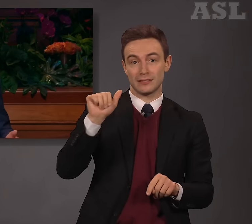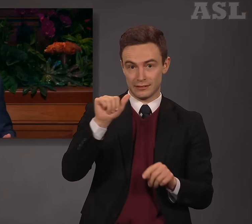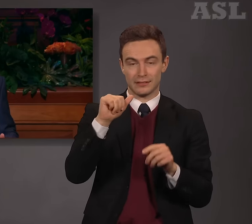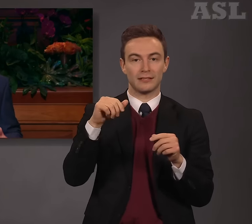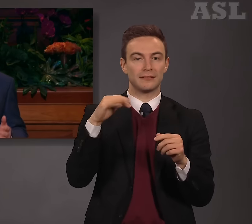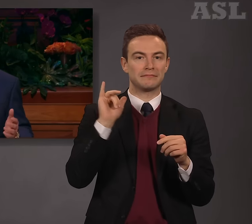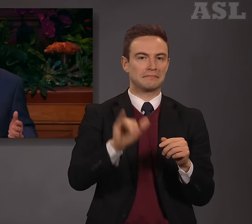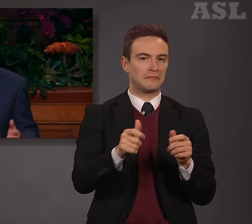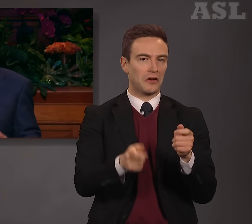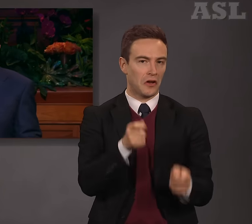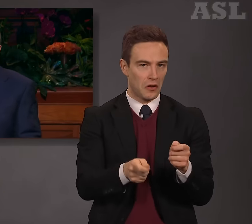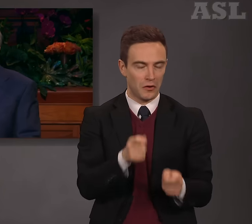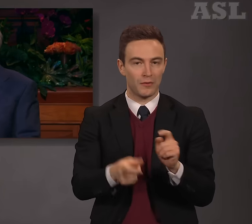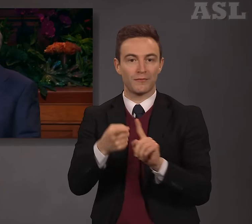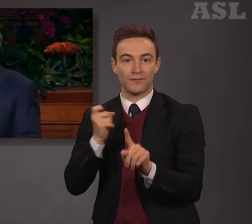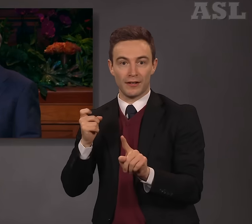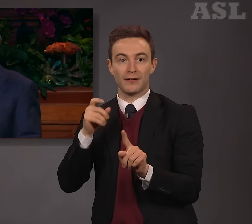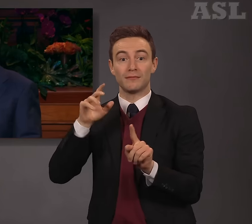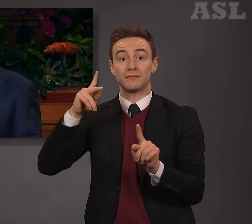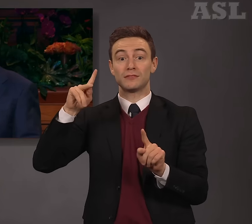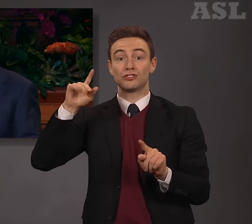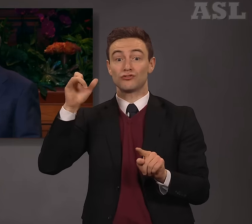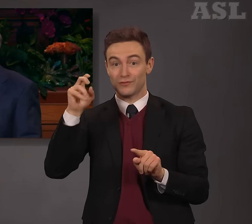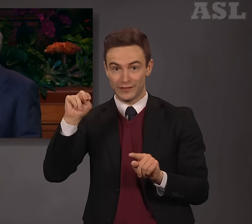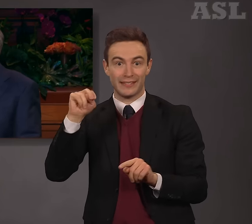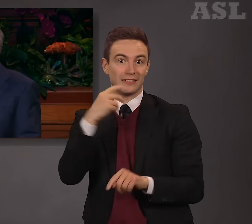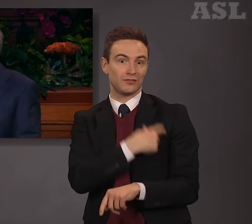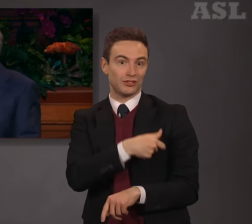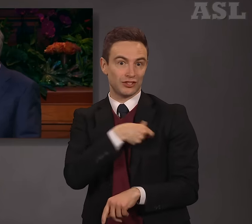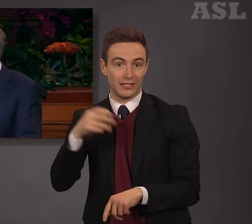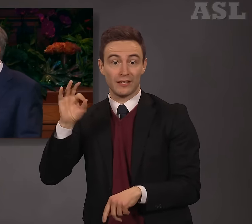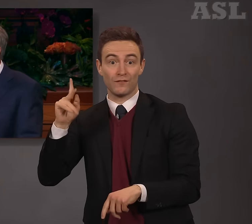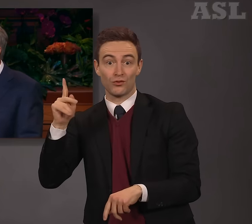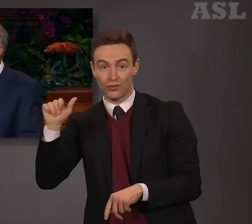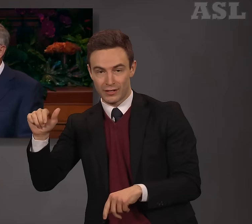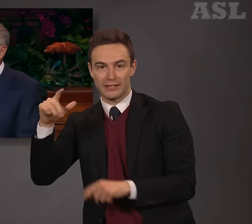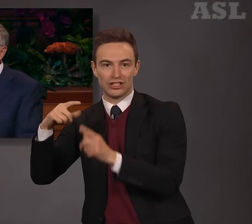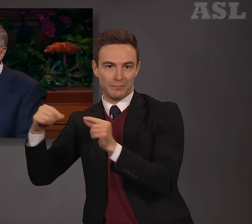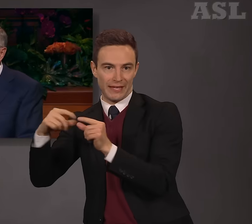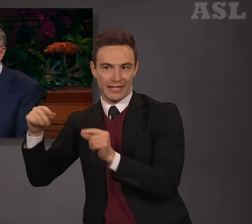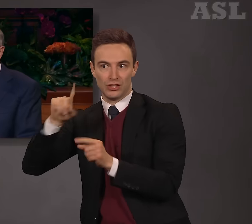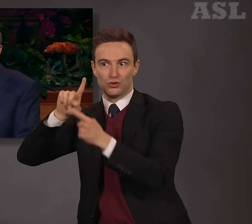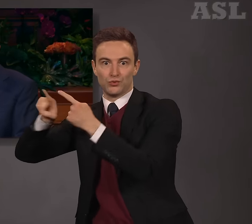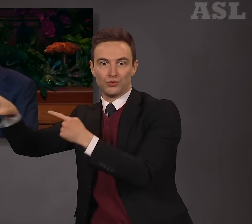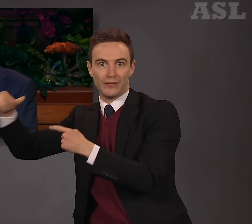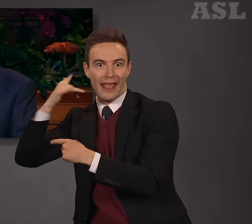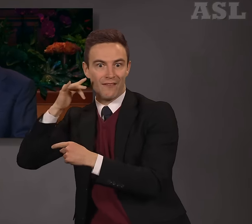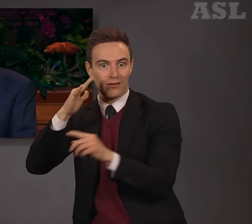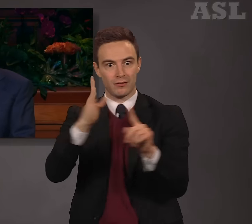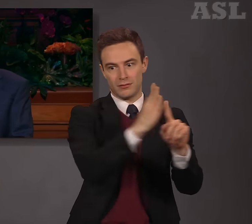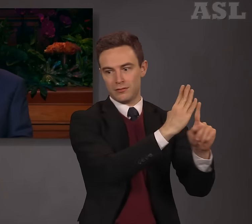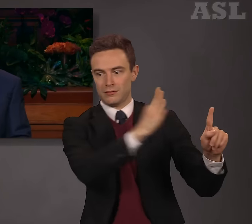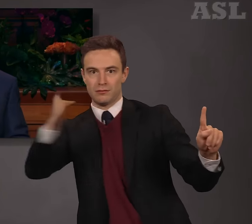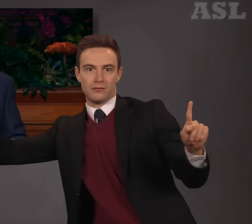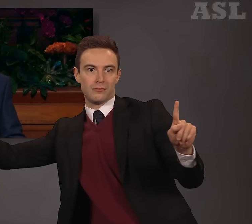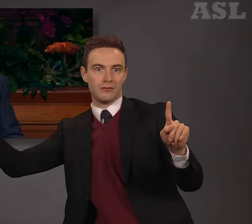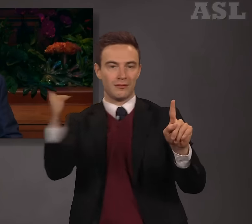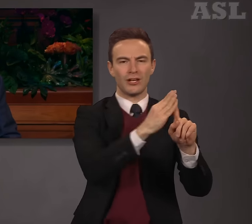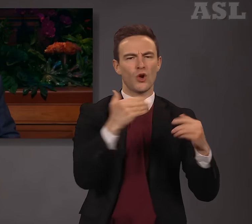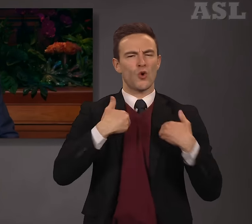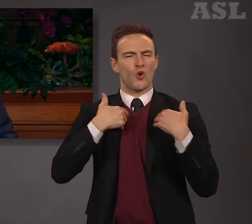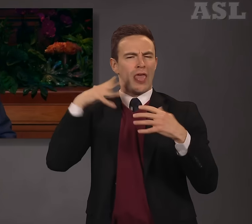Zollikofen to Fukuoka to Oakland, the youth of their own initiative are overflowing